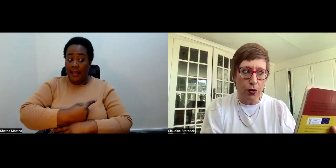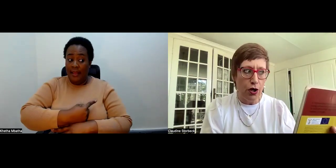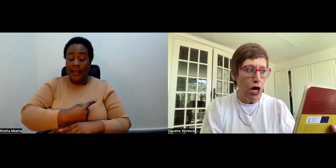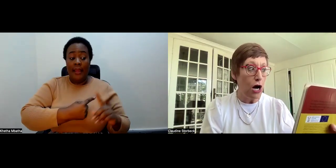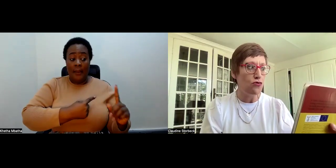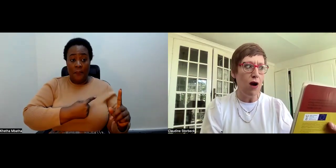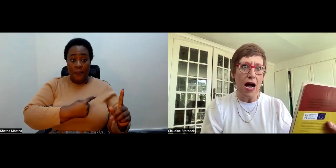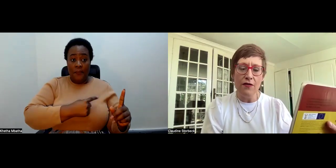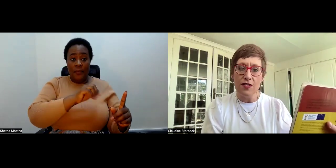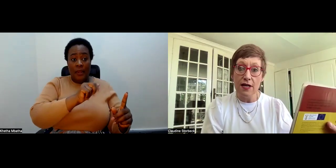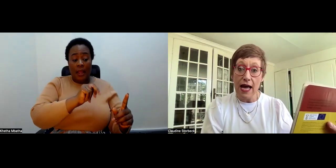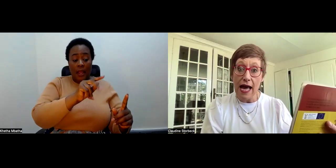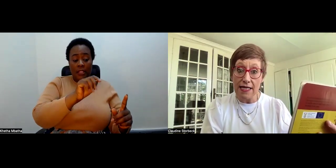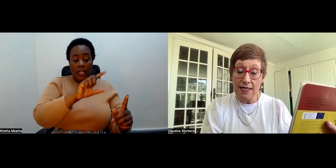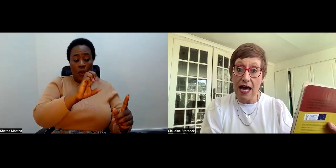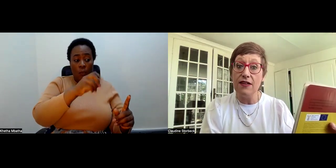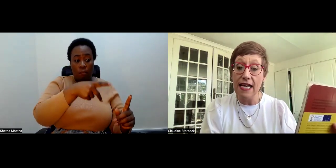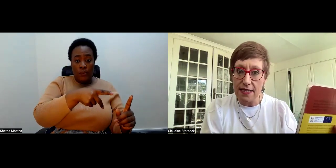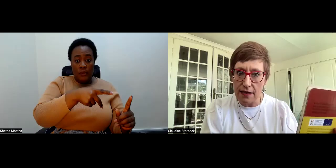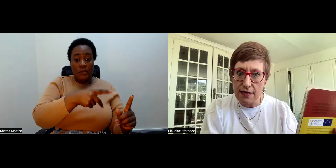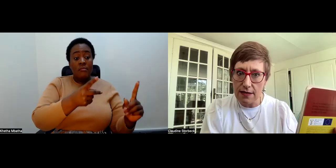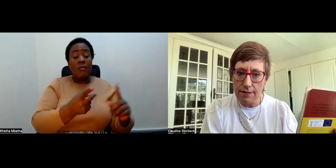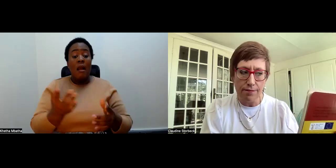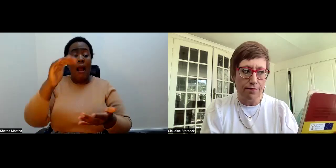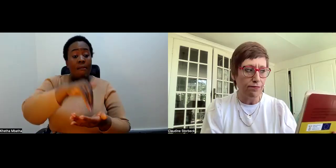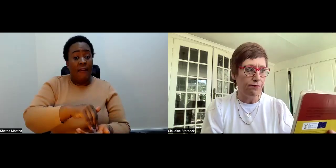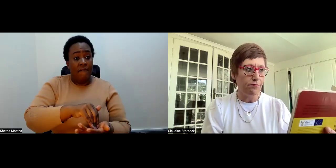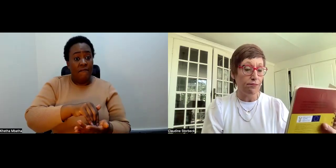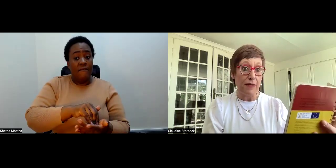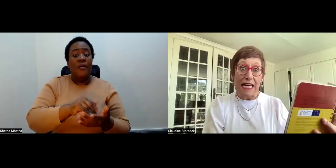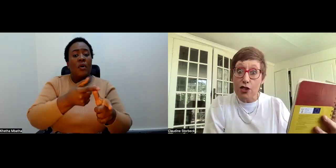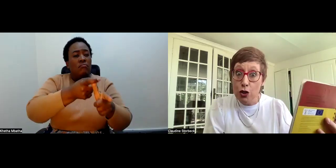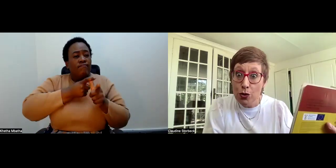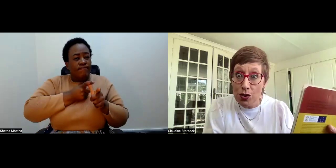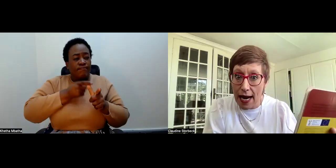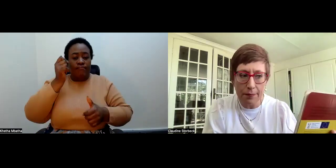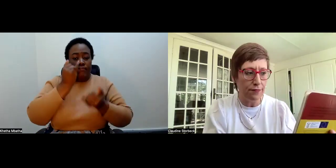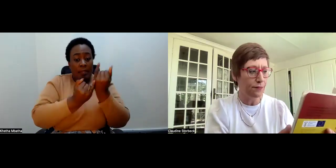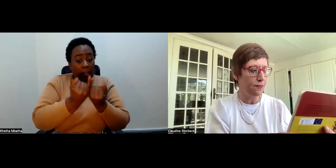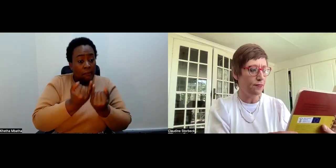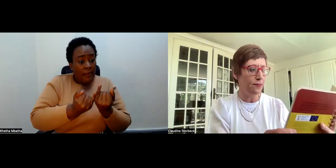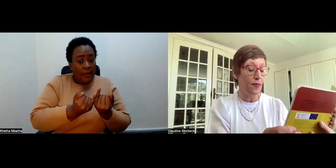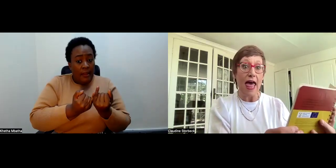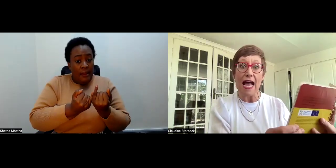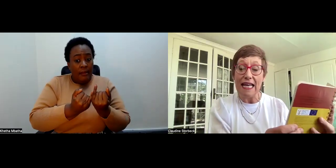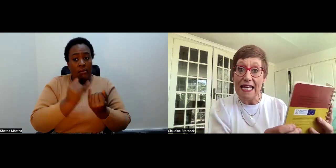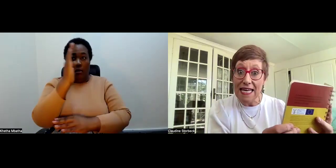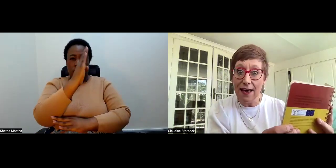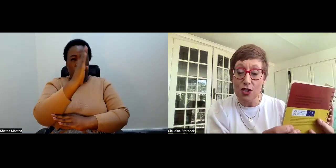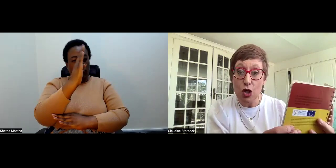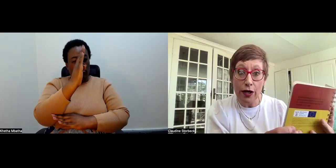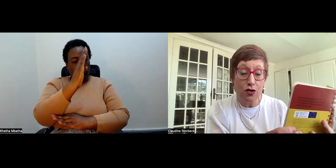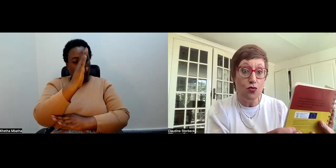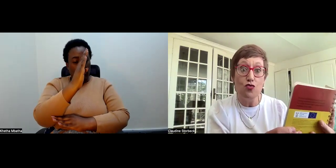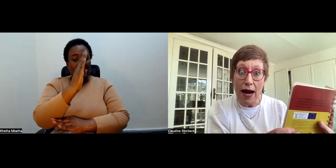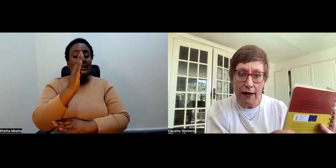Antelope arrives at athletics. It's noontime, and he